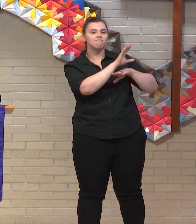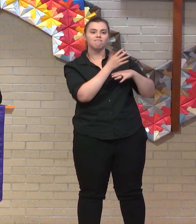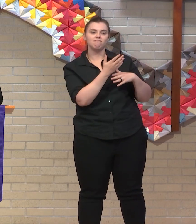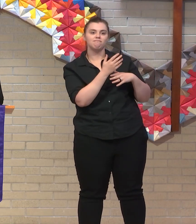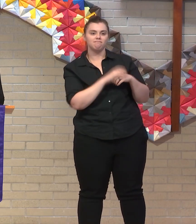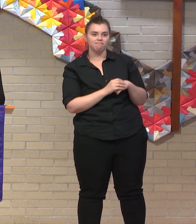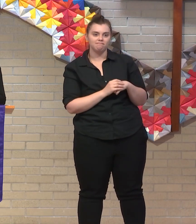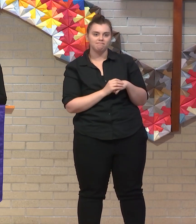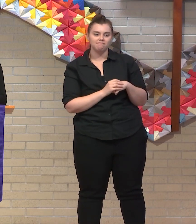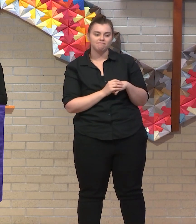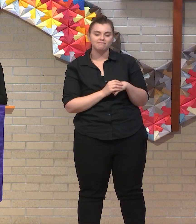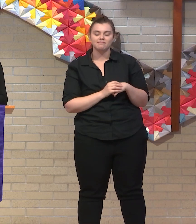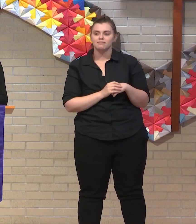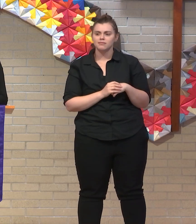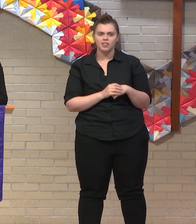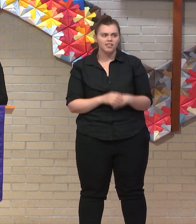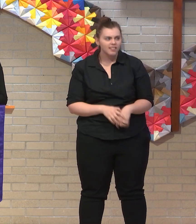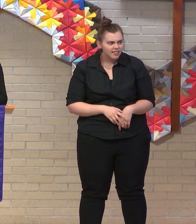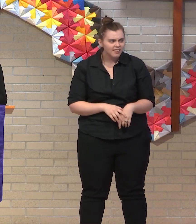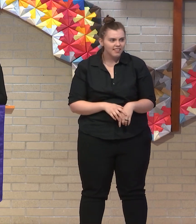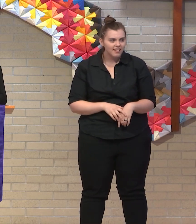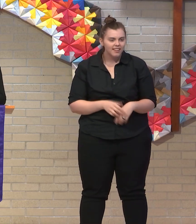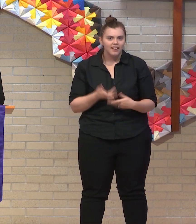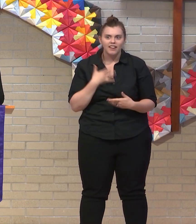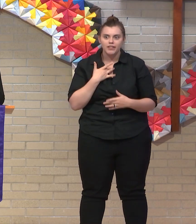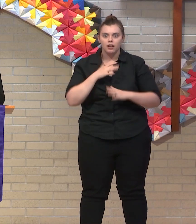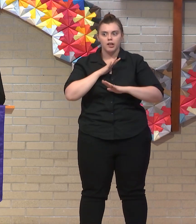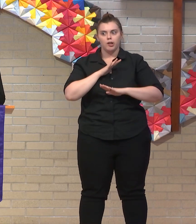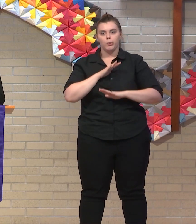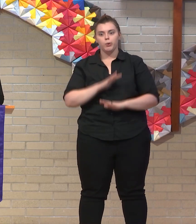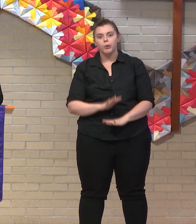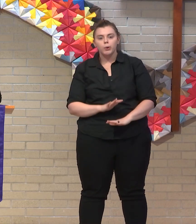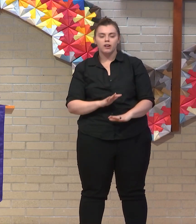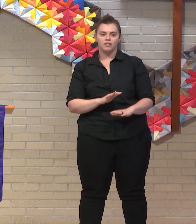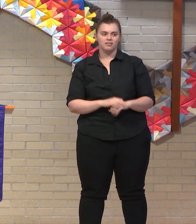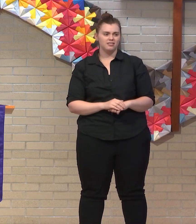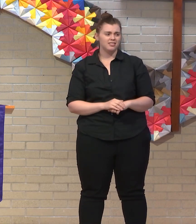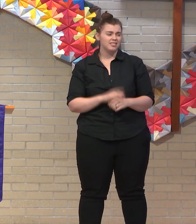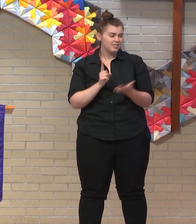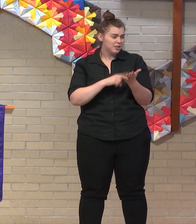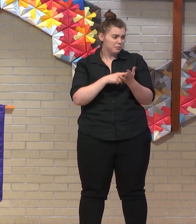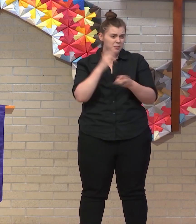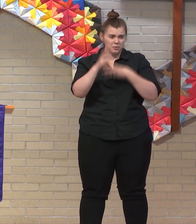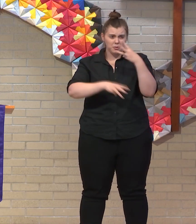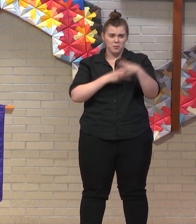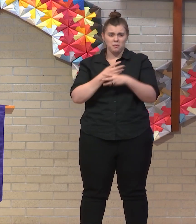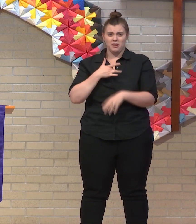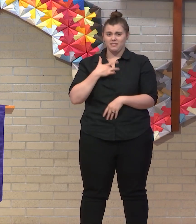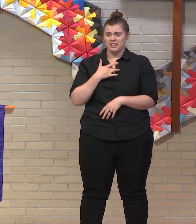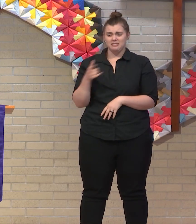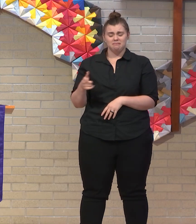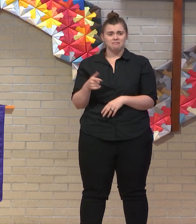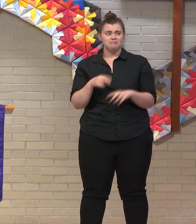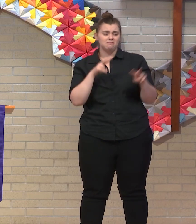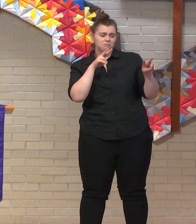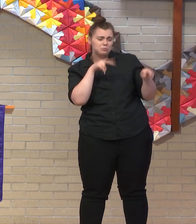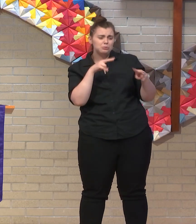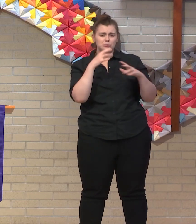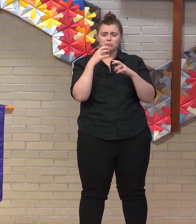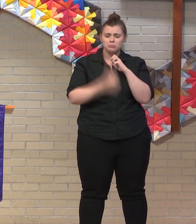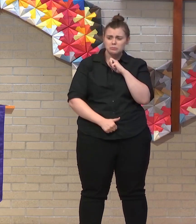regard. And that is such a relief in a world that can feel very harsh and